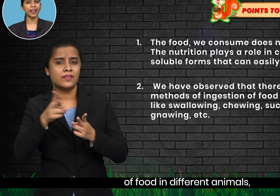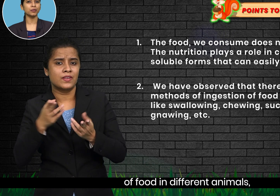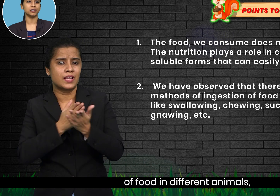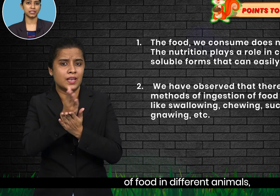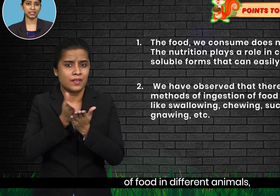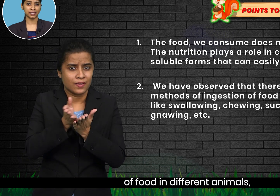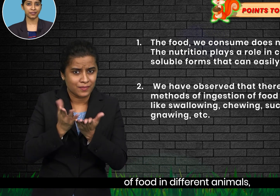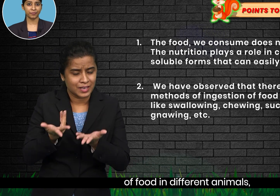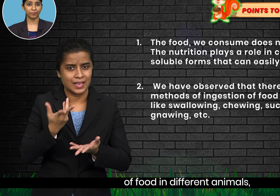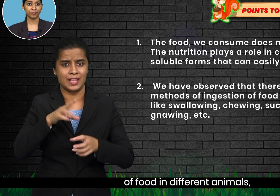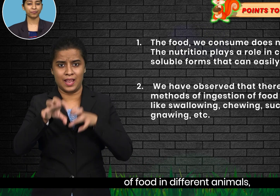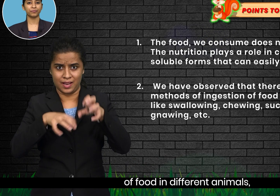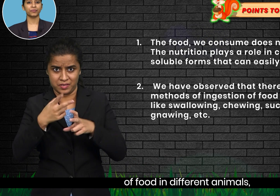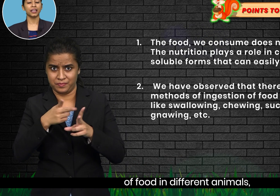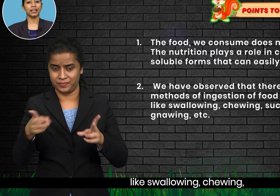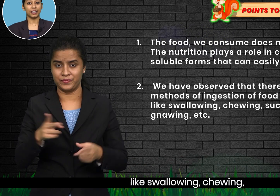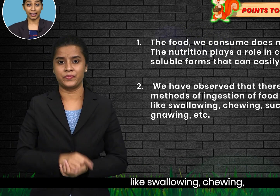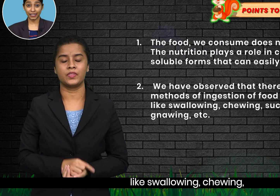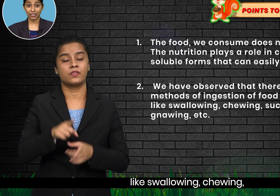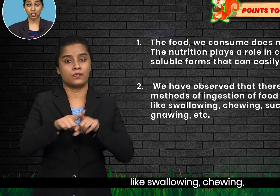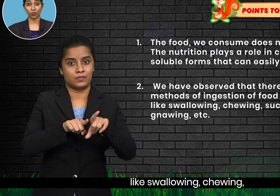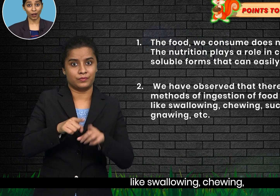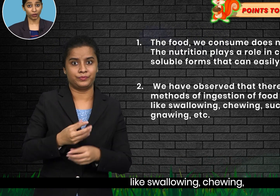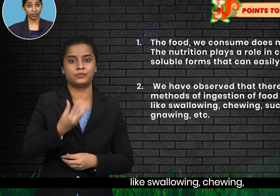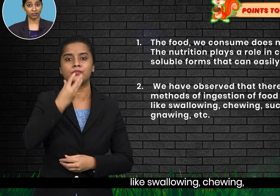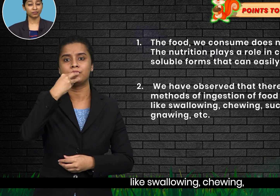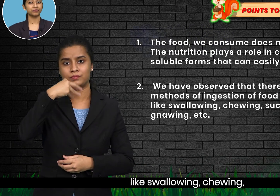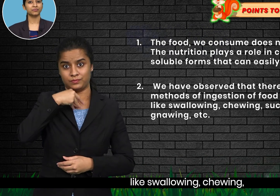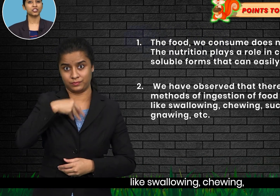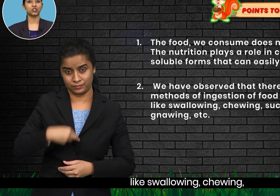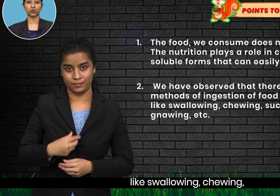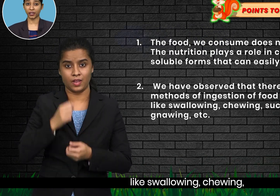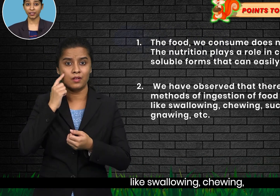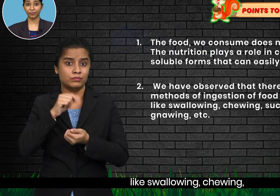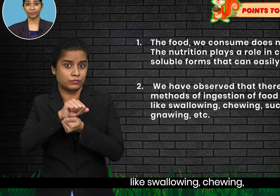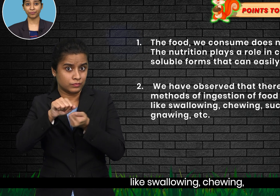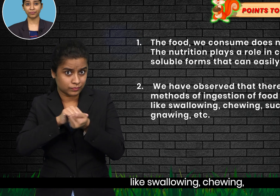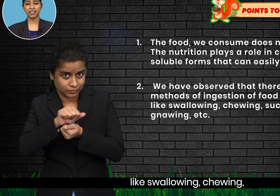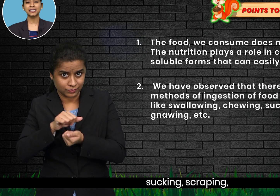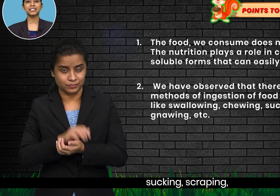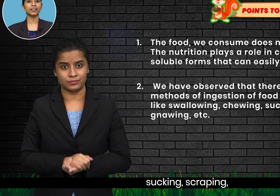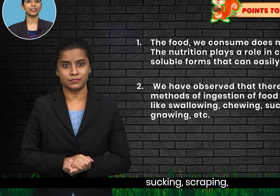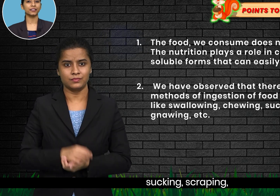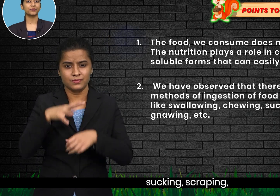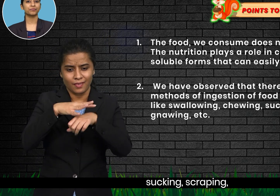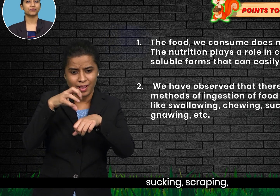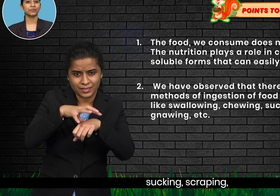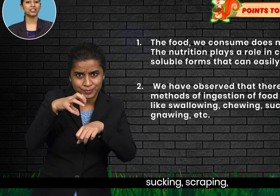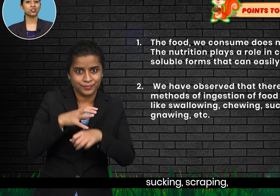different animals, like swallowing, chewing,